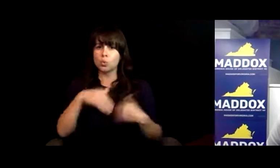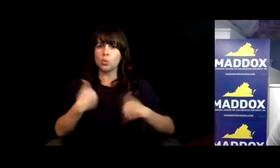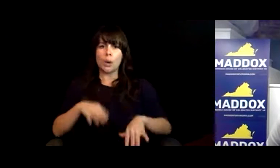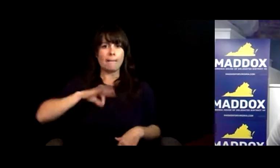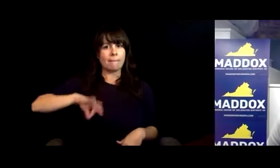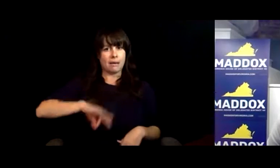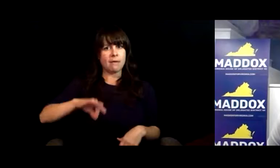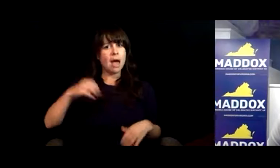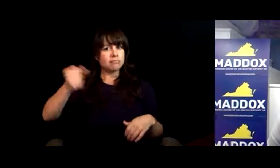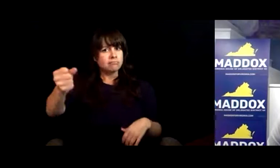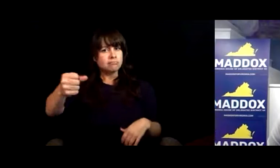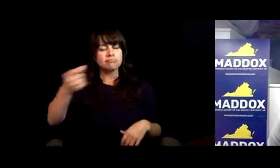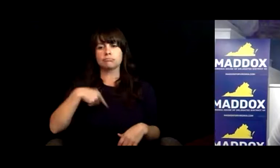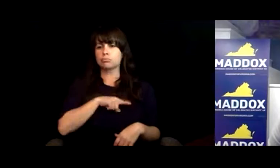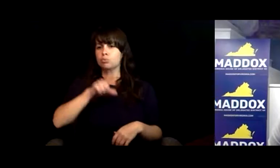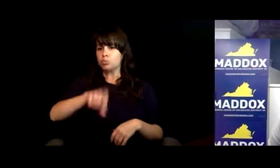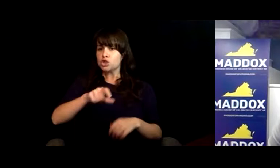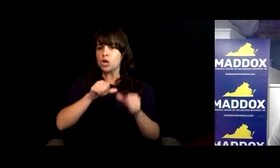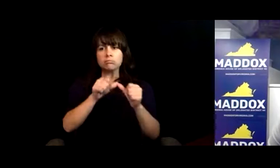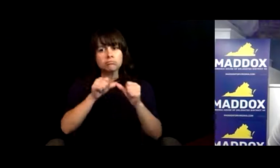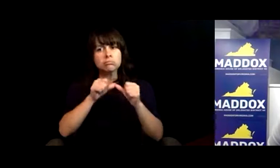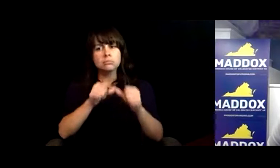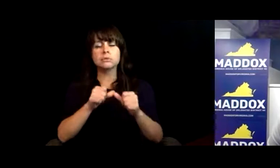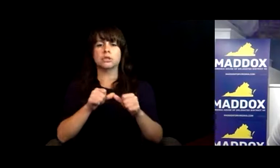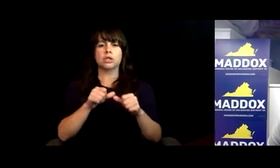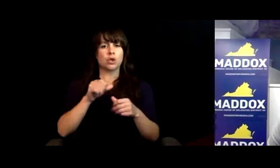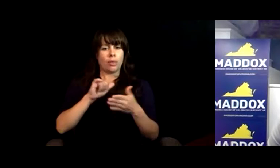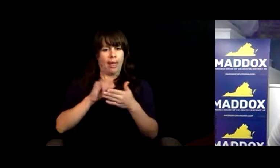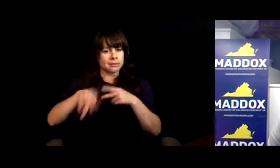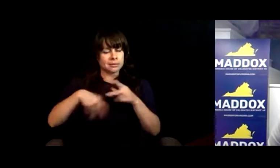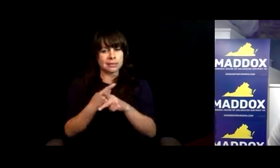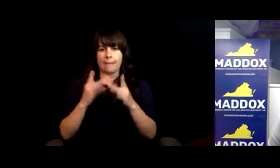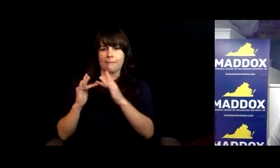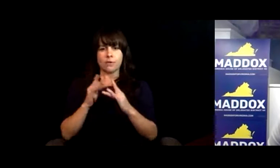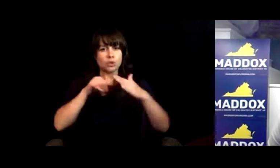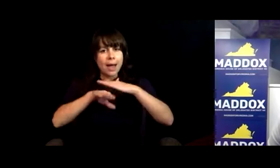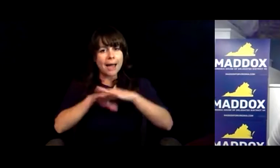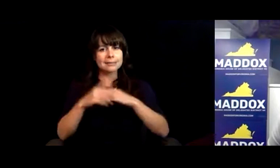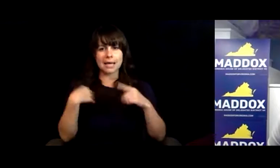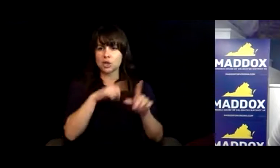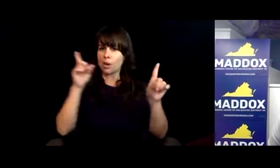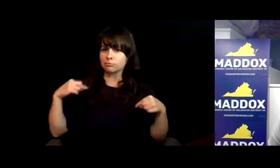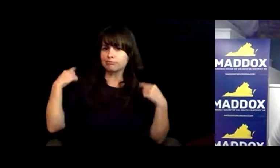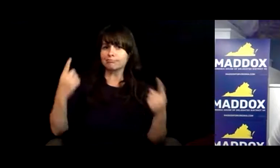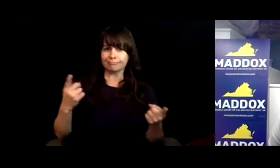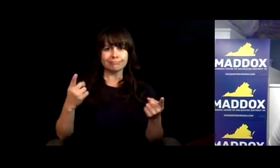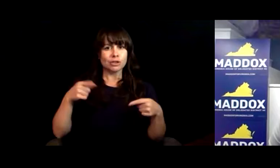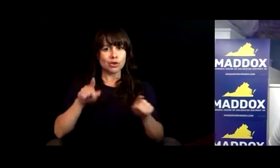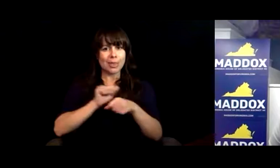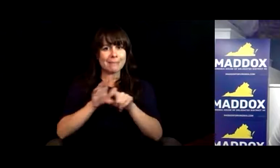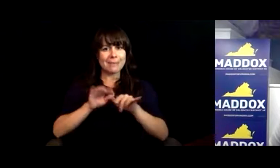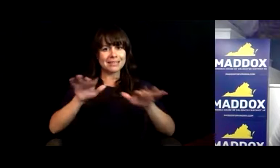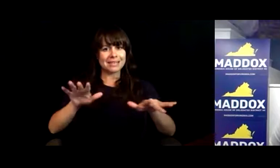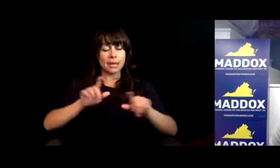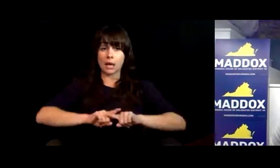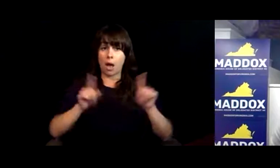should certainly keep up the kind of virtual access that we've enabled during the pandemic. But we really need to make